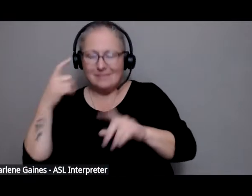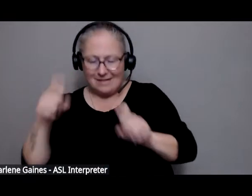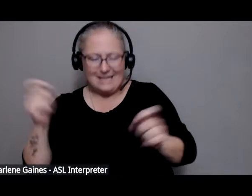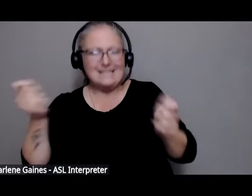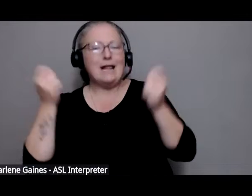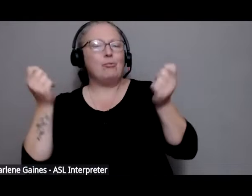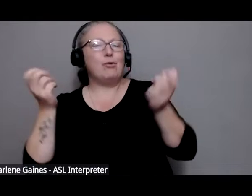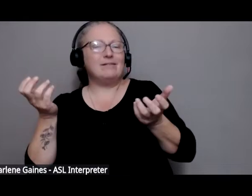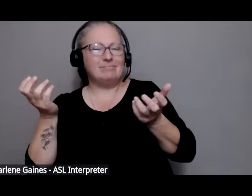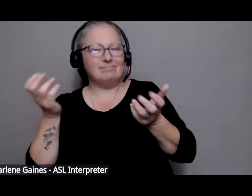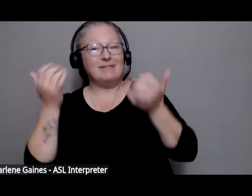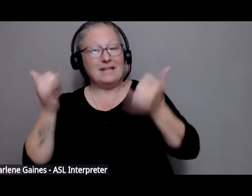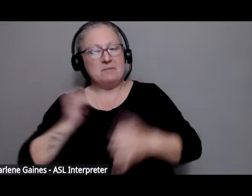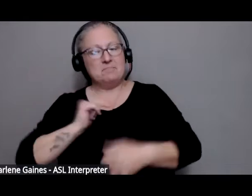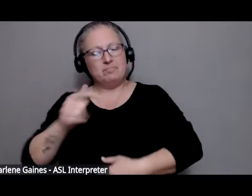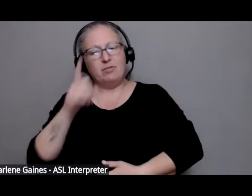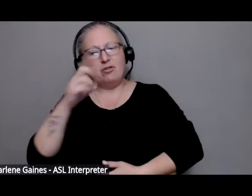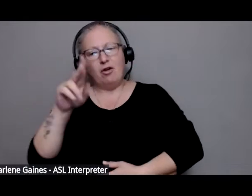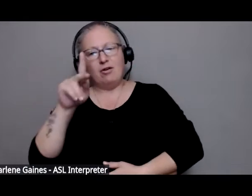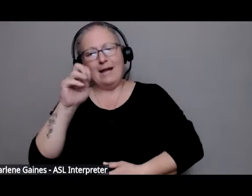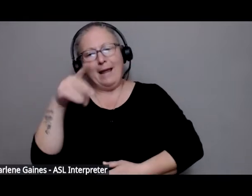with that, Dr. Kemke.